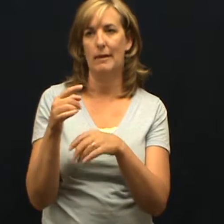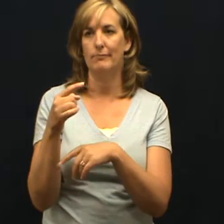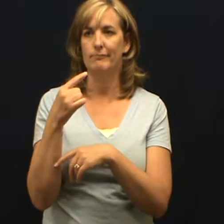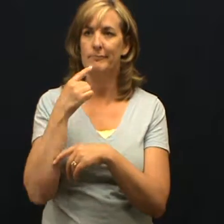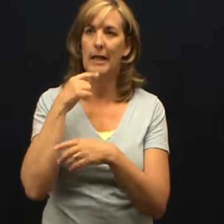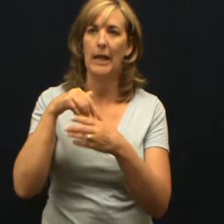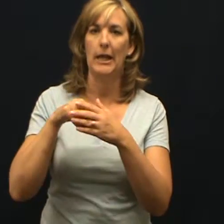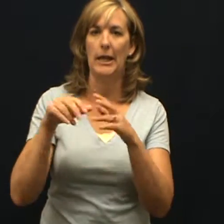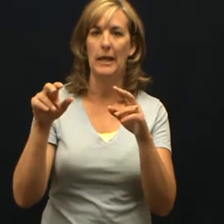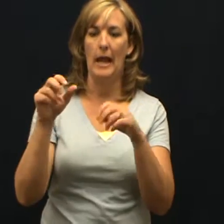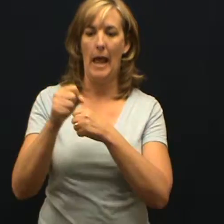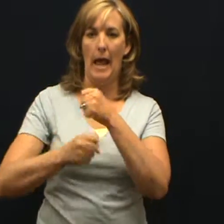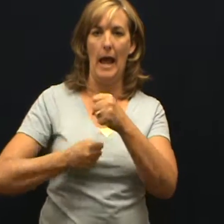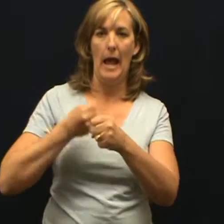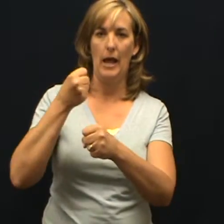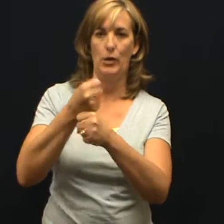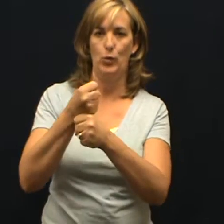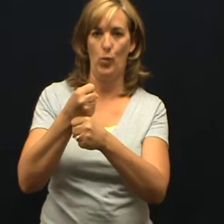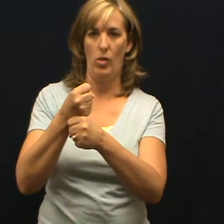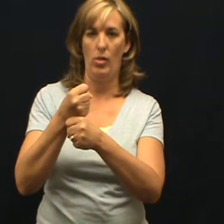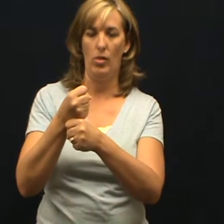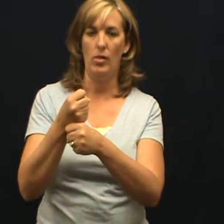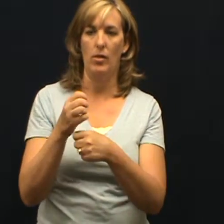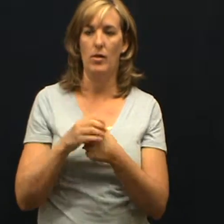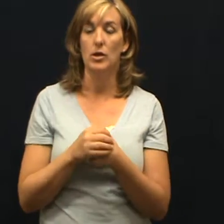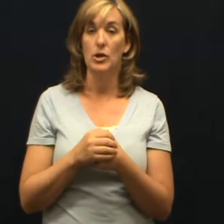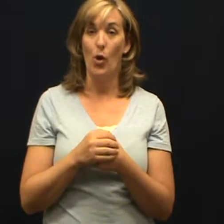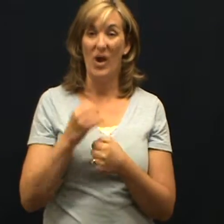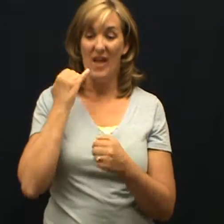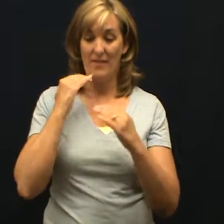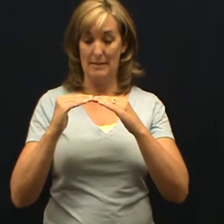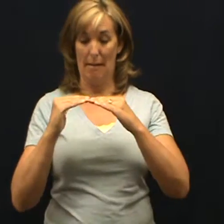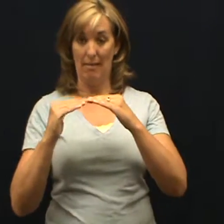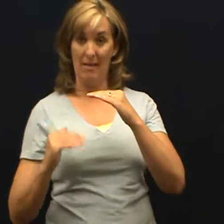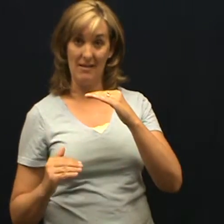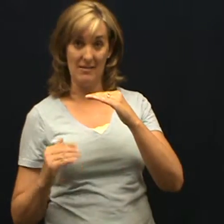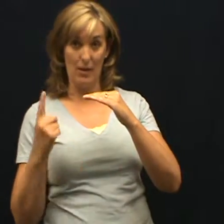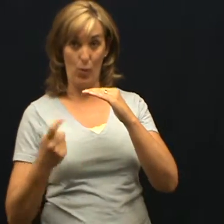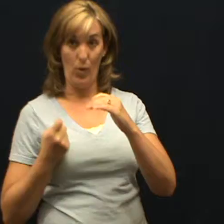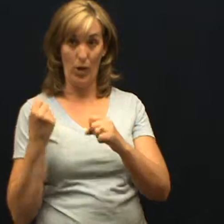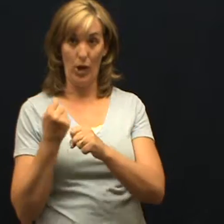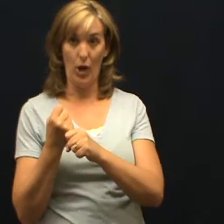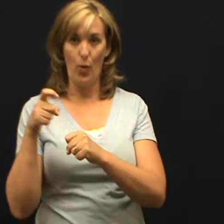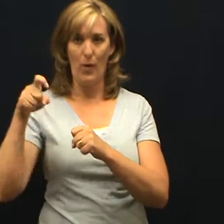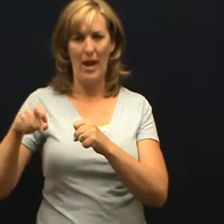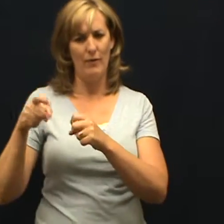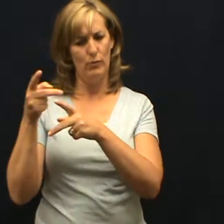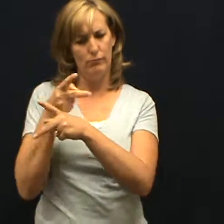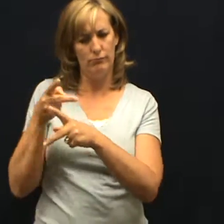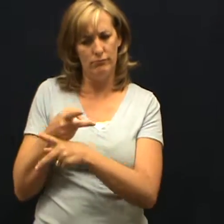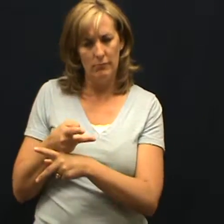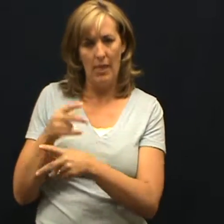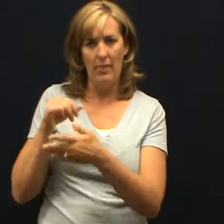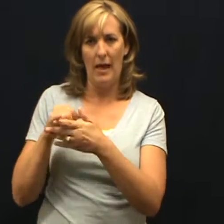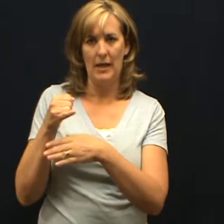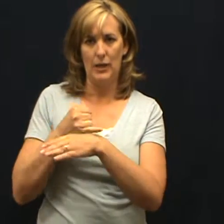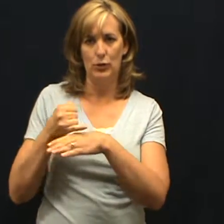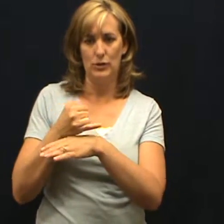interest for less than a year at a time, we have to compute that interest for the amount of